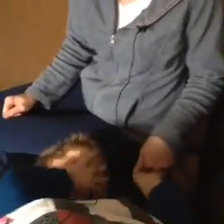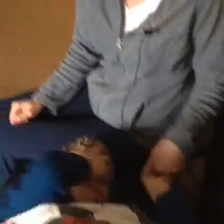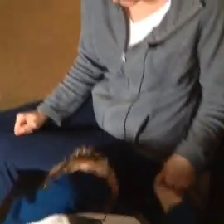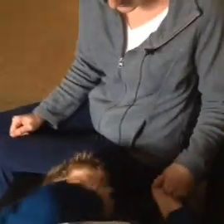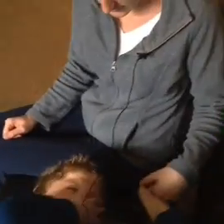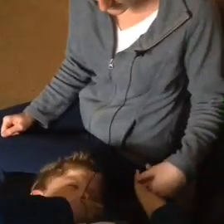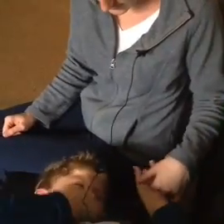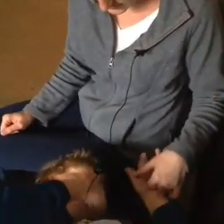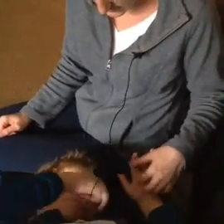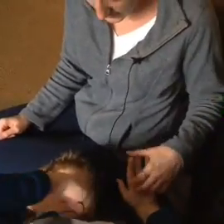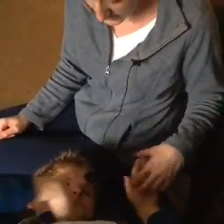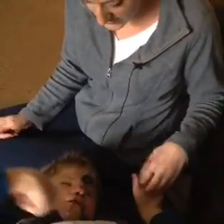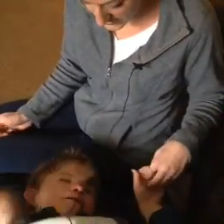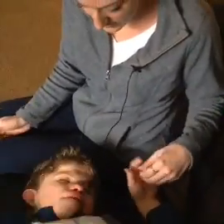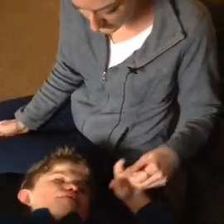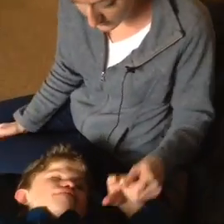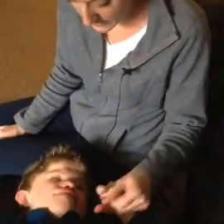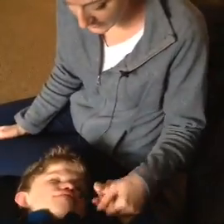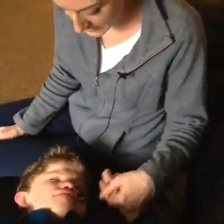E-M-I-L-Y. Can you sign my name?